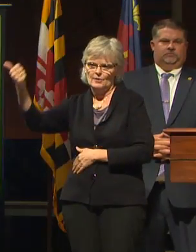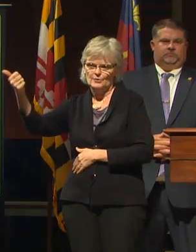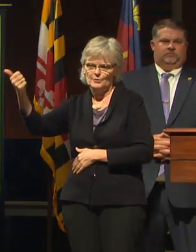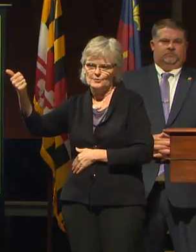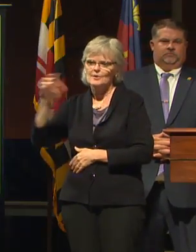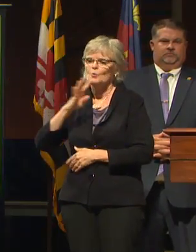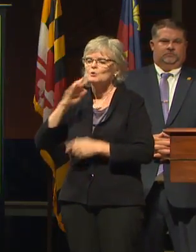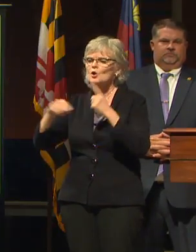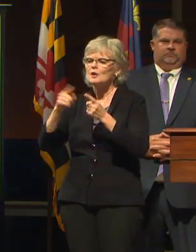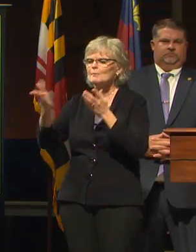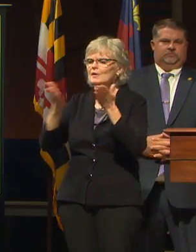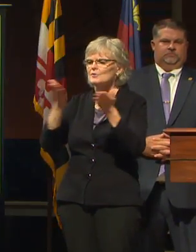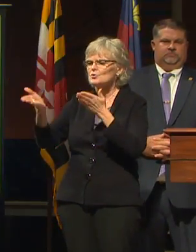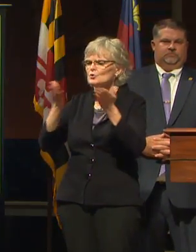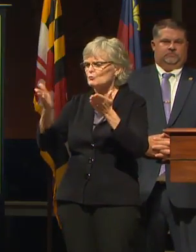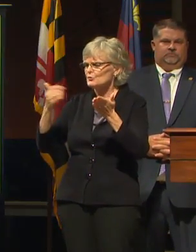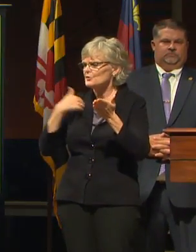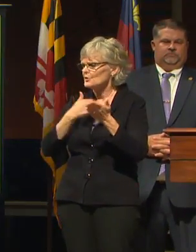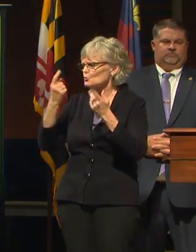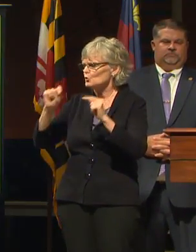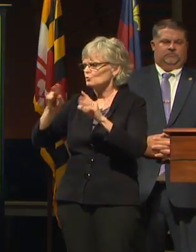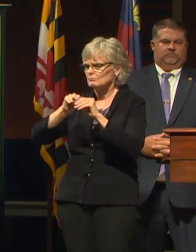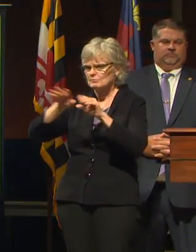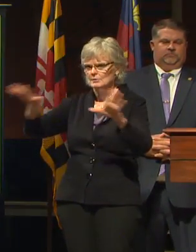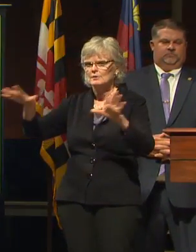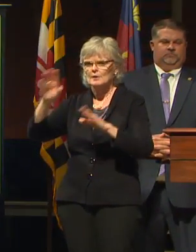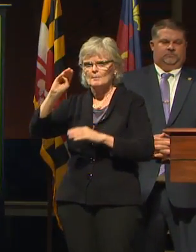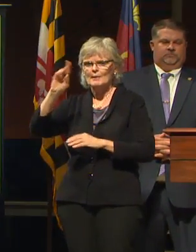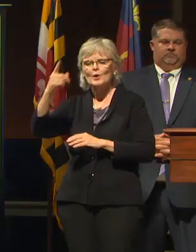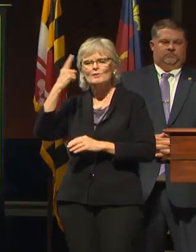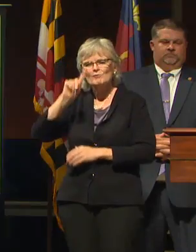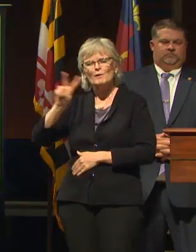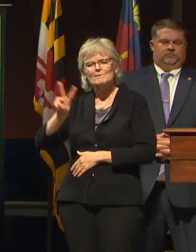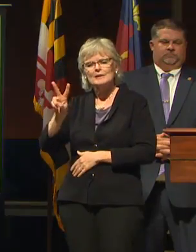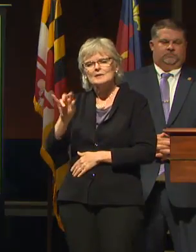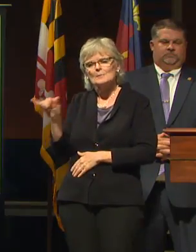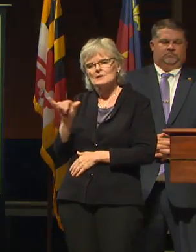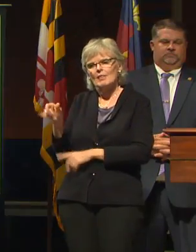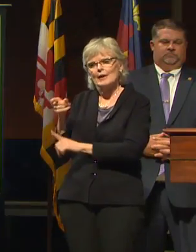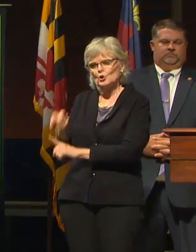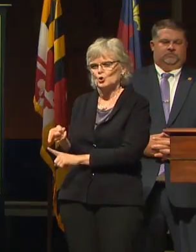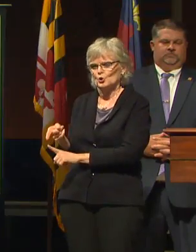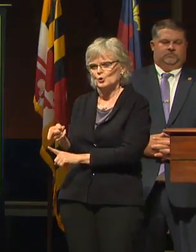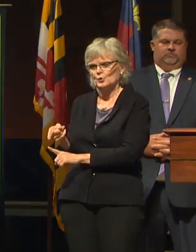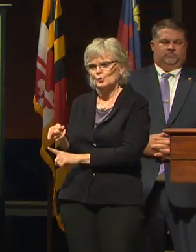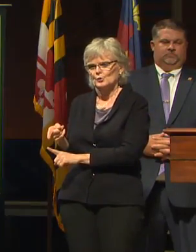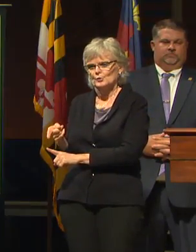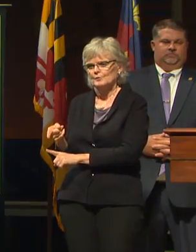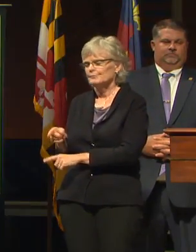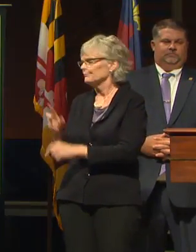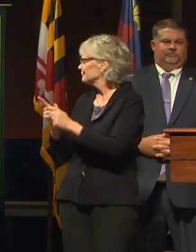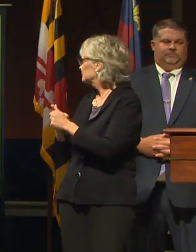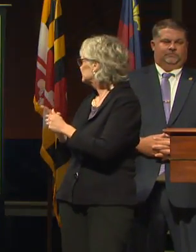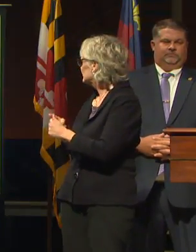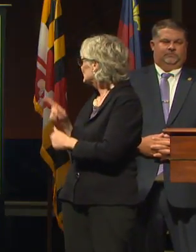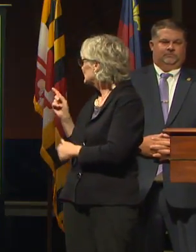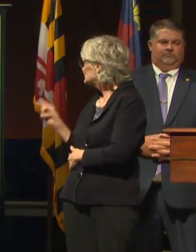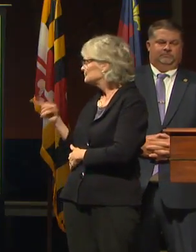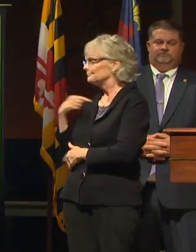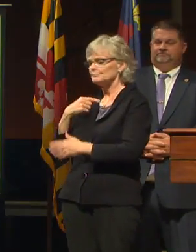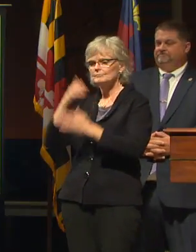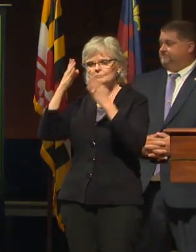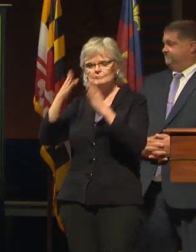the services that we are trying to roll out across Maryland for victims just like Maria. First of all, we've really